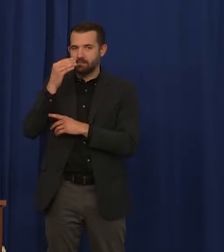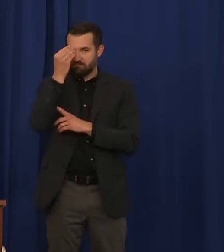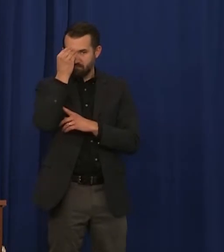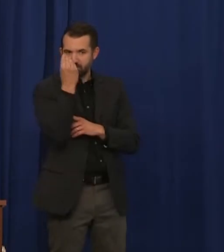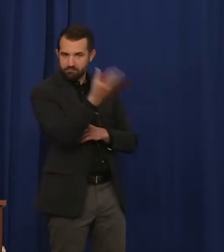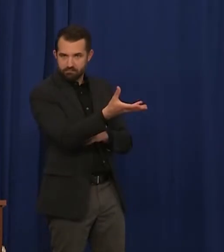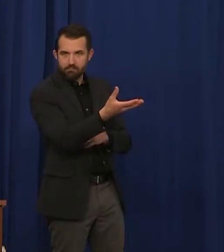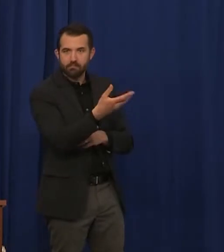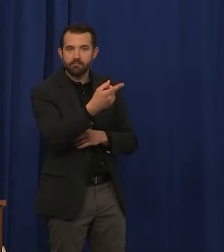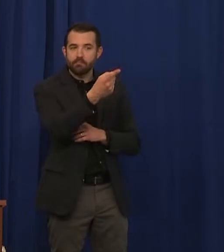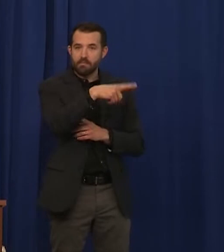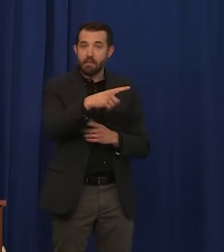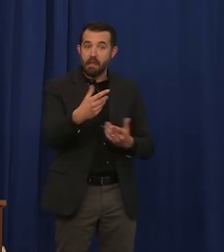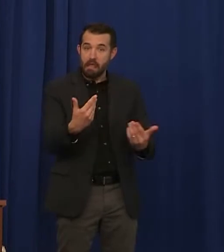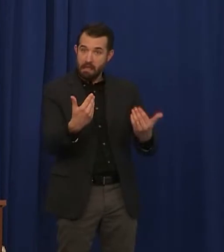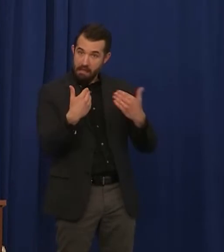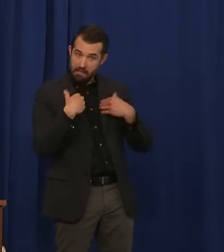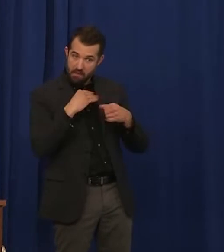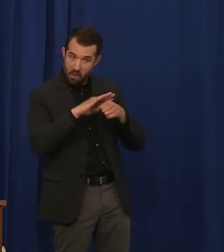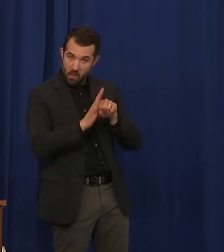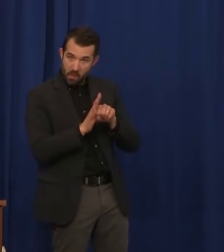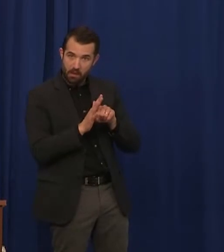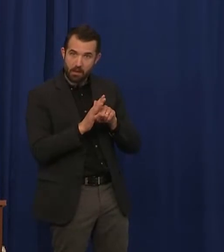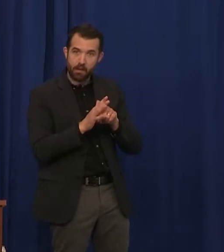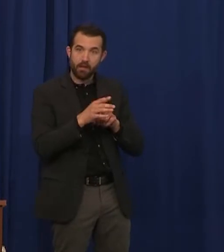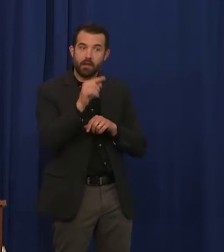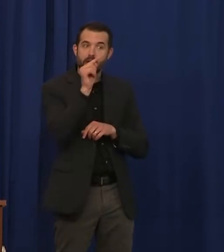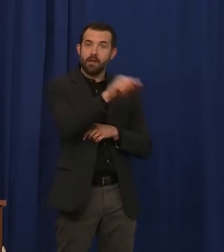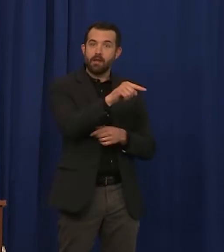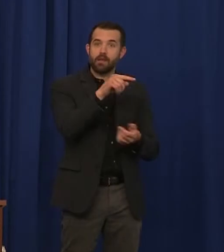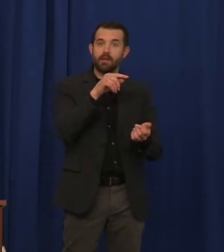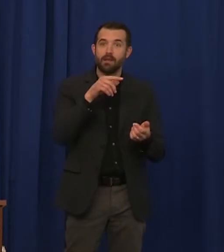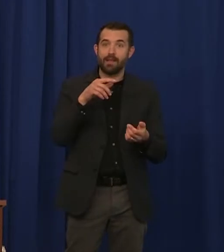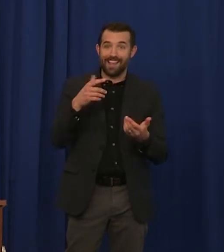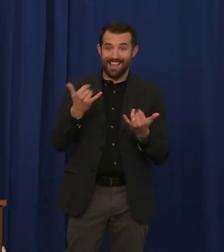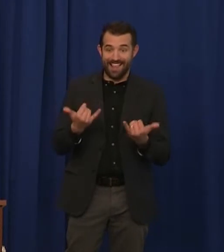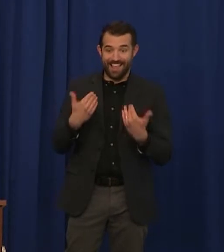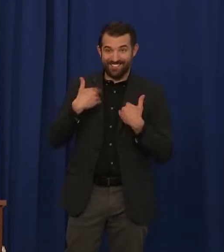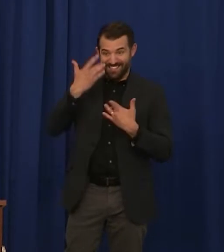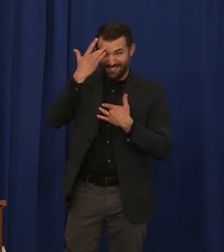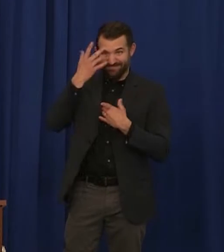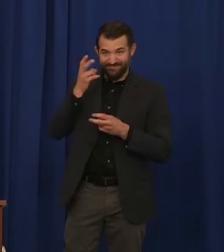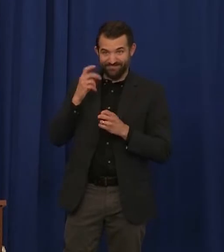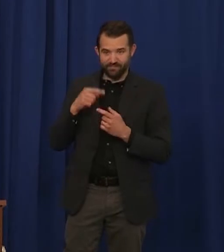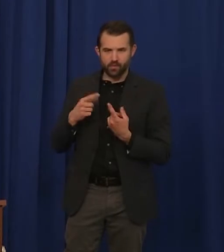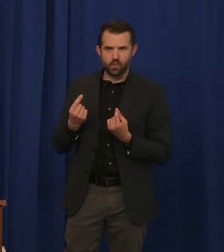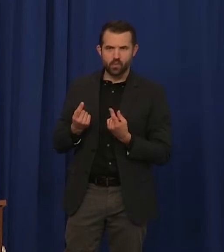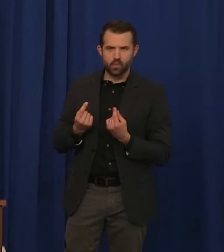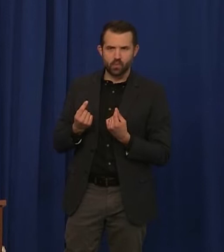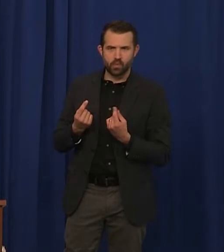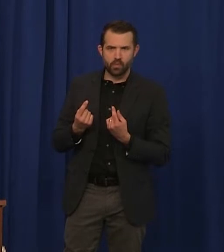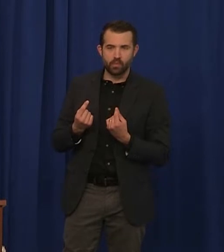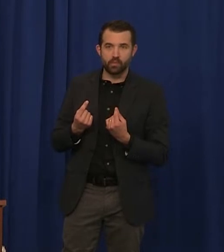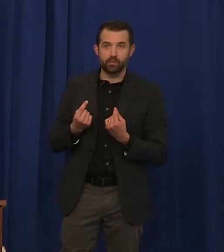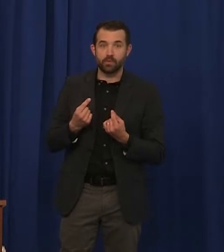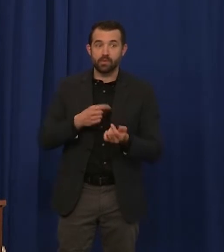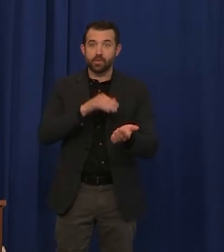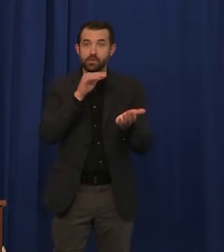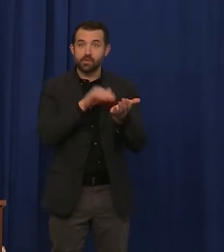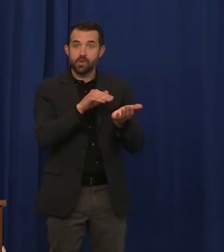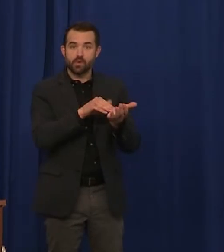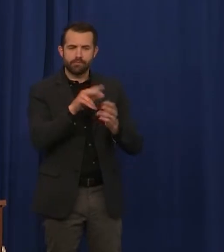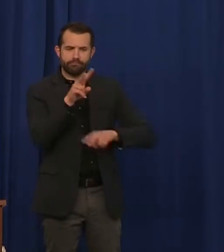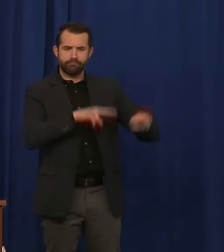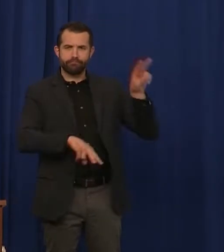know. Their doctor may decide not to test the person because the timeline of when they develop the symptoms, as well as